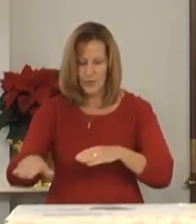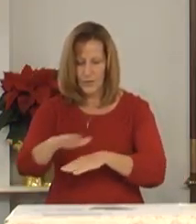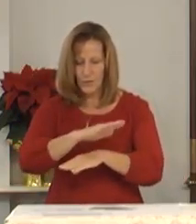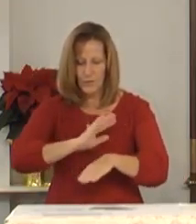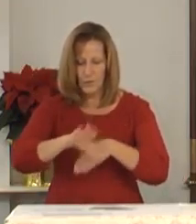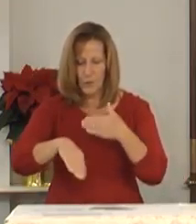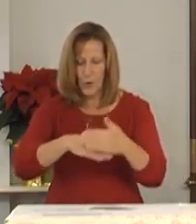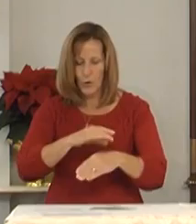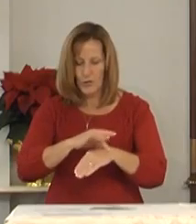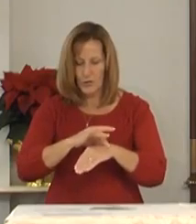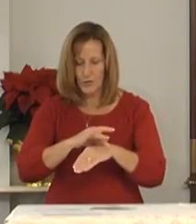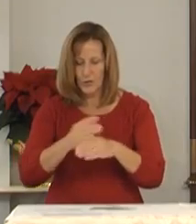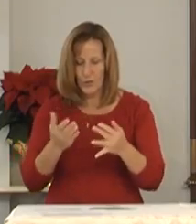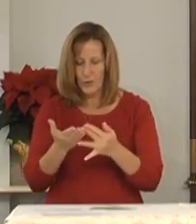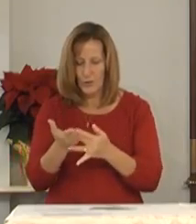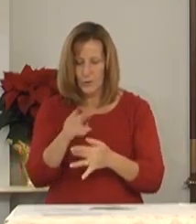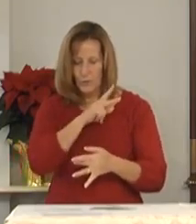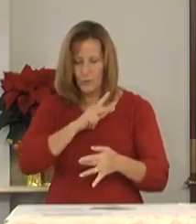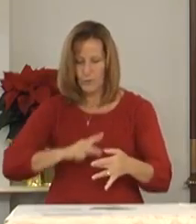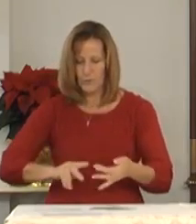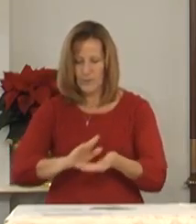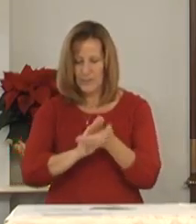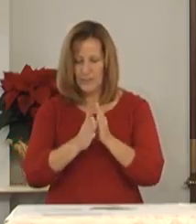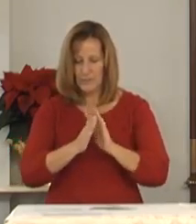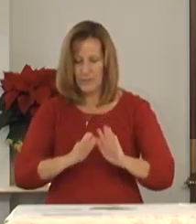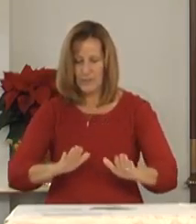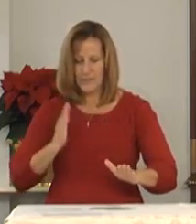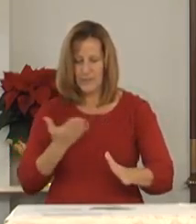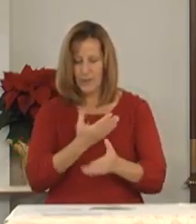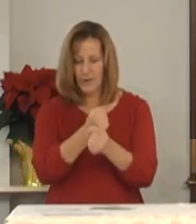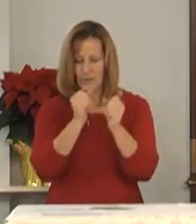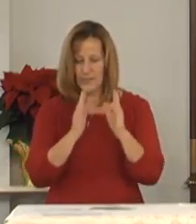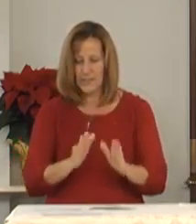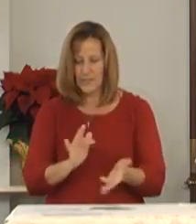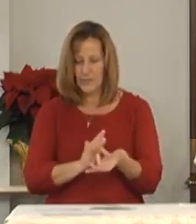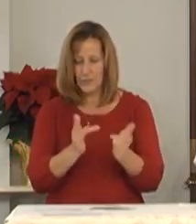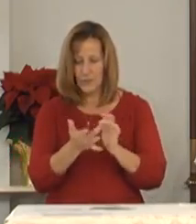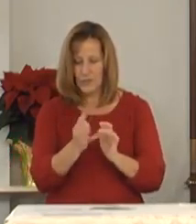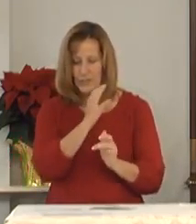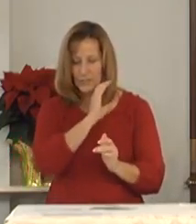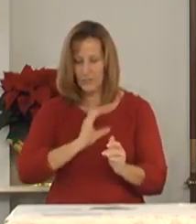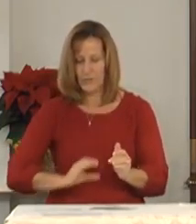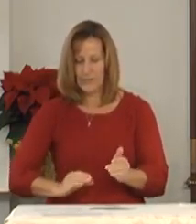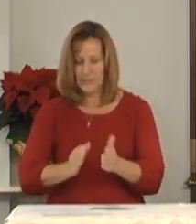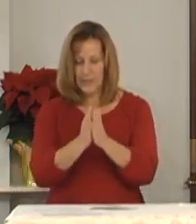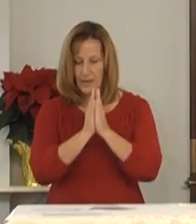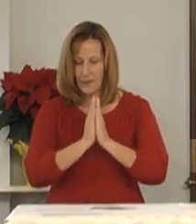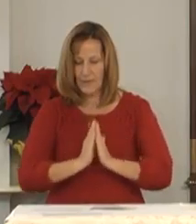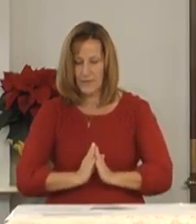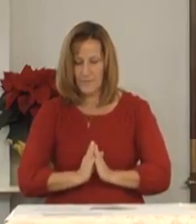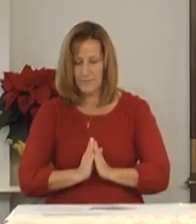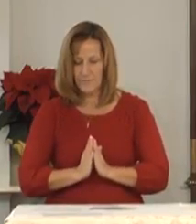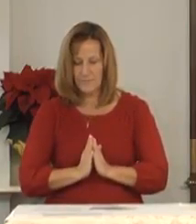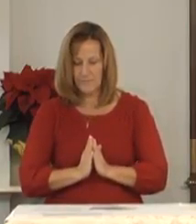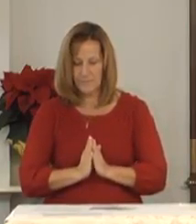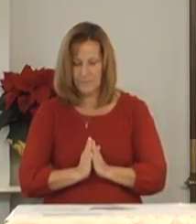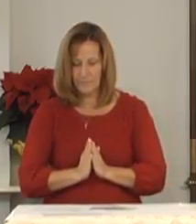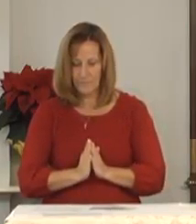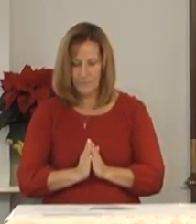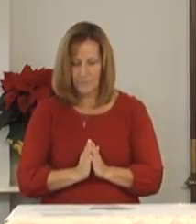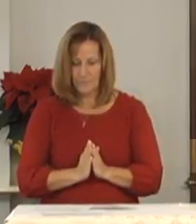the earth. Through the Prince of Peace, our Savior, Jesus Christ. Amen.